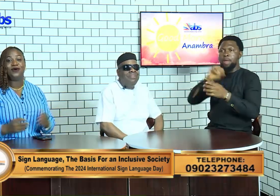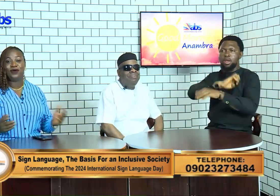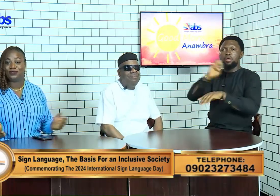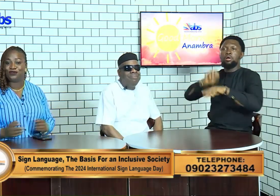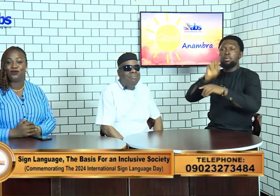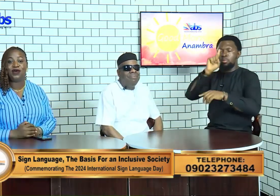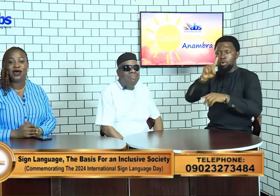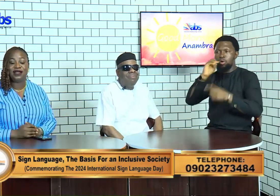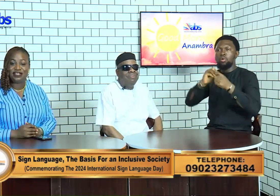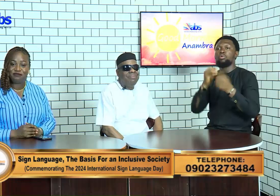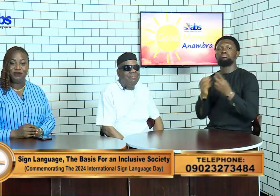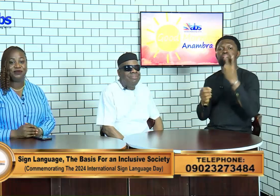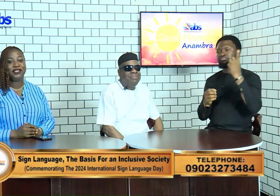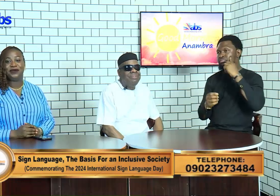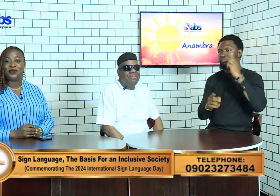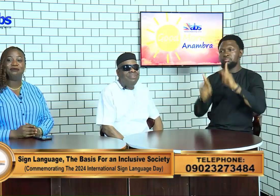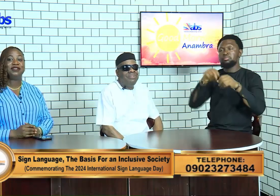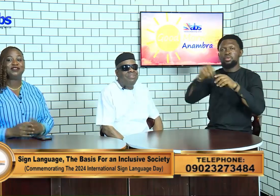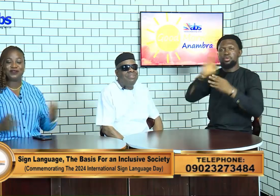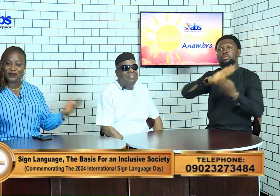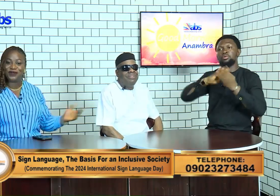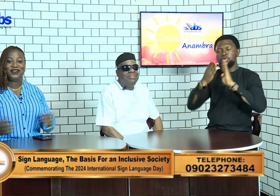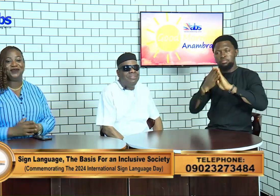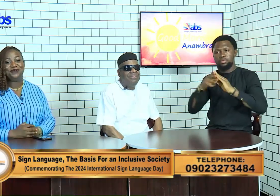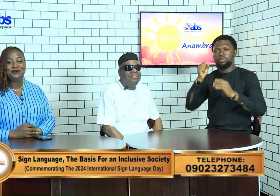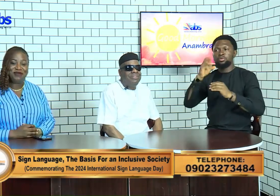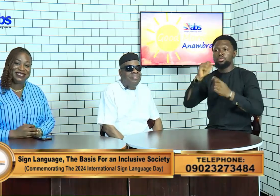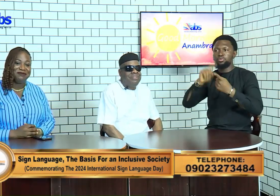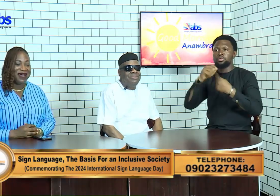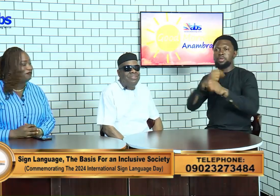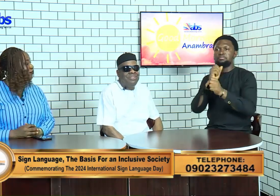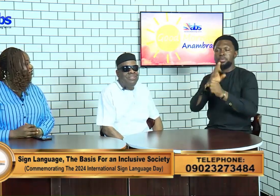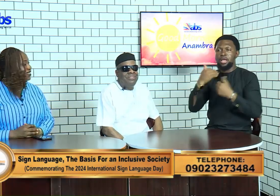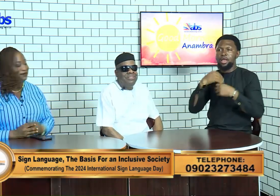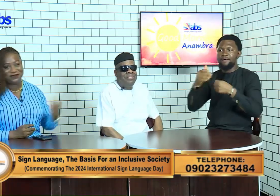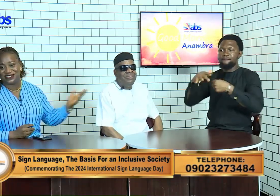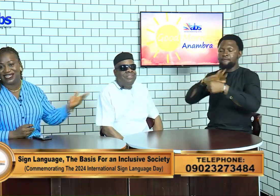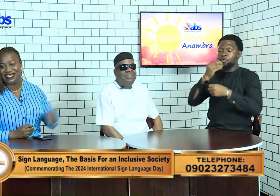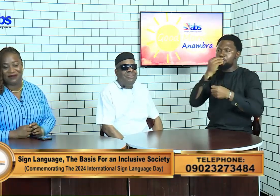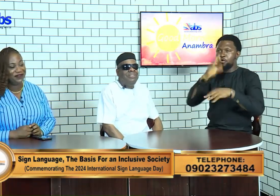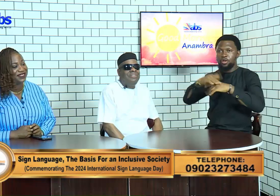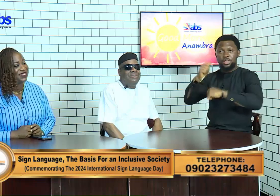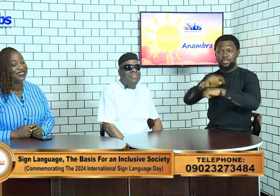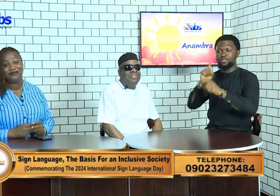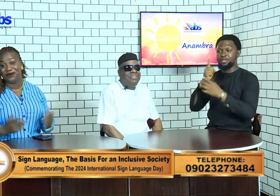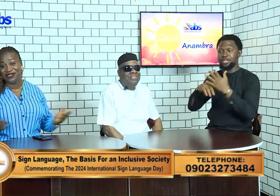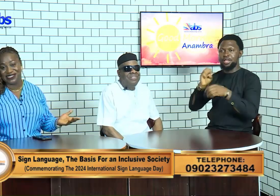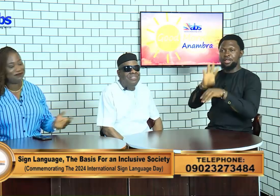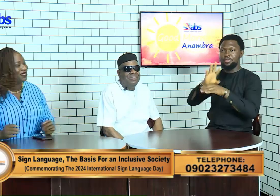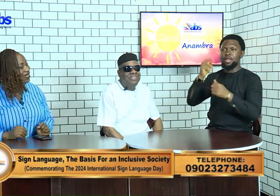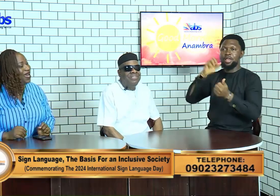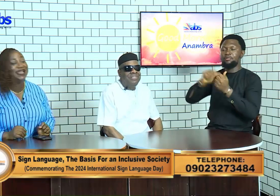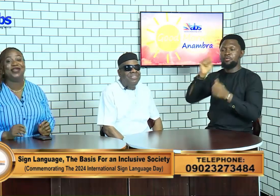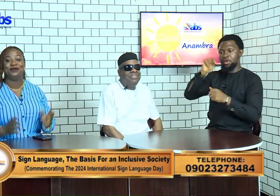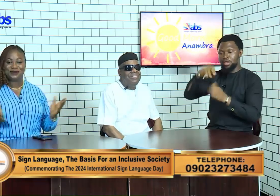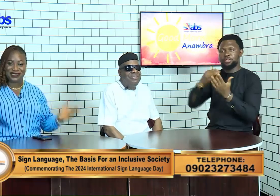employing 1 or 2 deaf people in your companies to, make them have food on their table. Just like Emmanuel said, that everyone needs